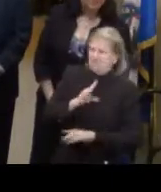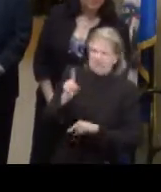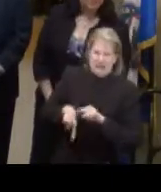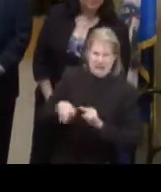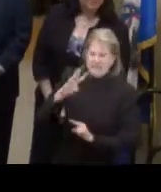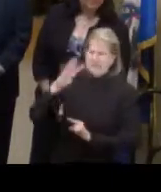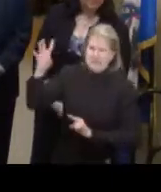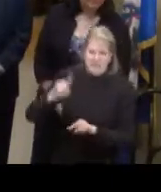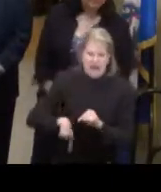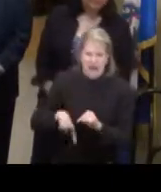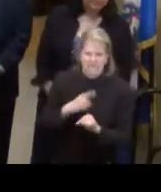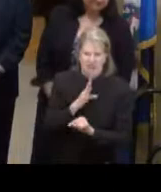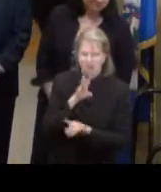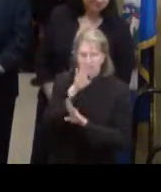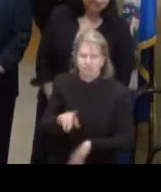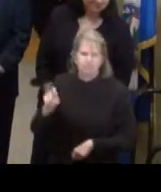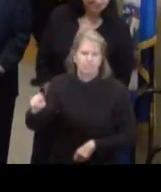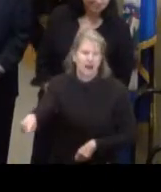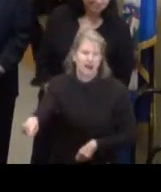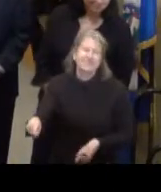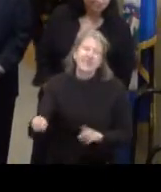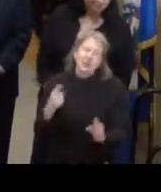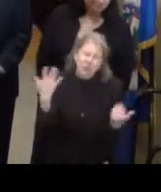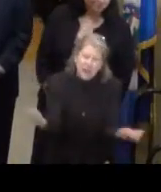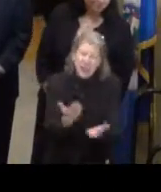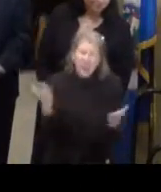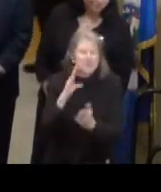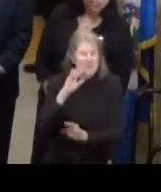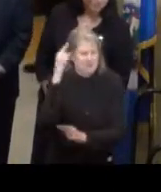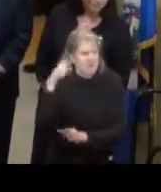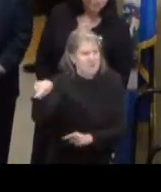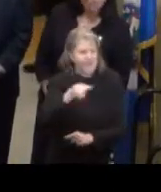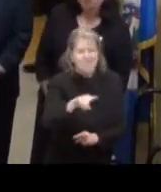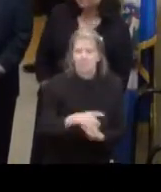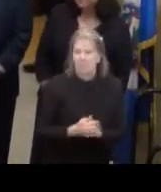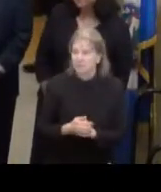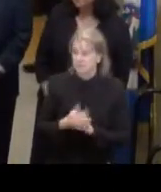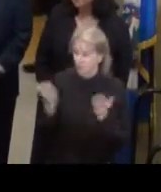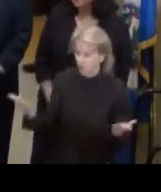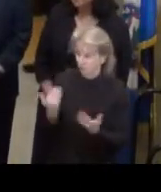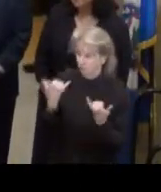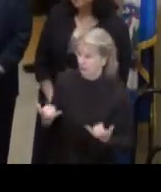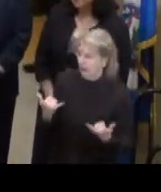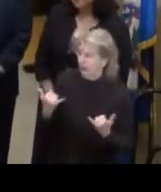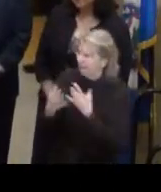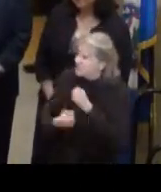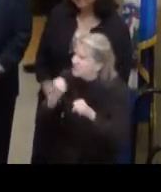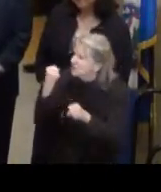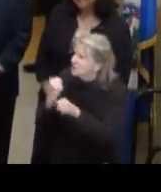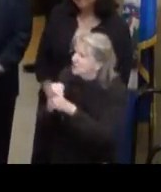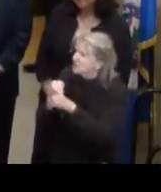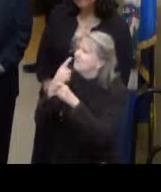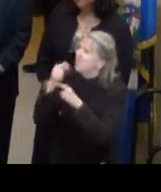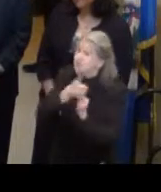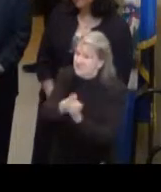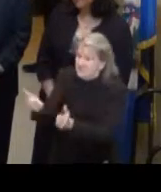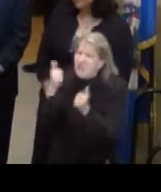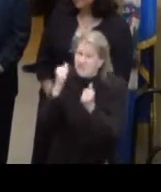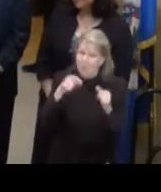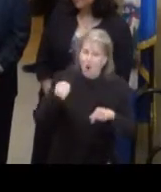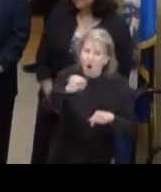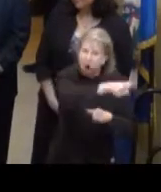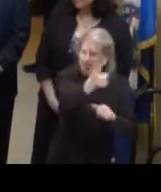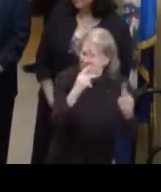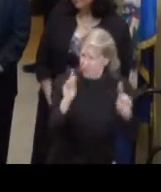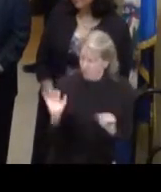here to speak for them. And what you do here today and what we're going to do this year, certainly you do for yourselves. But you also